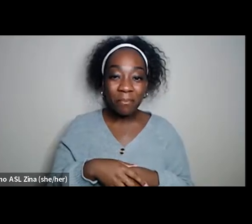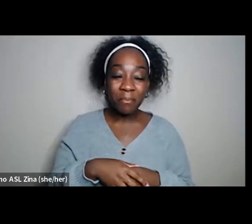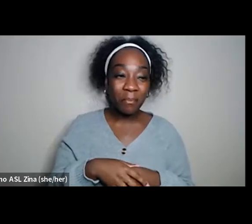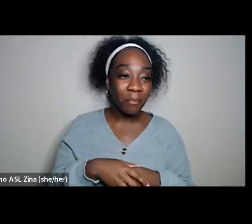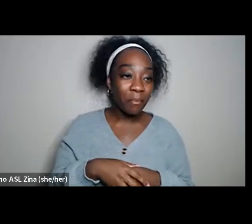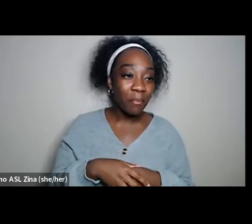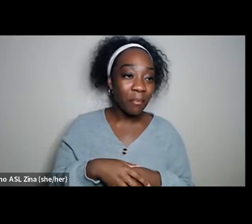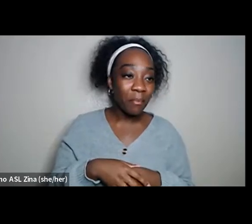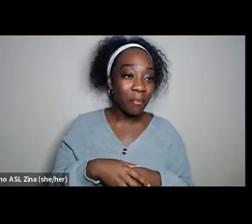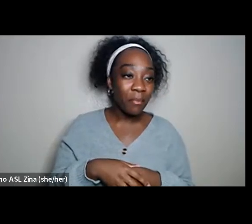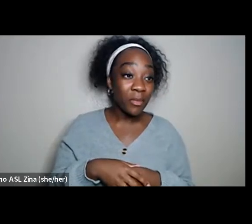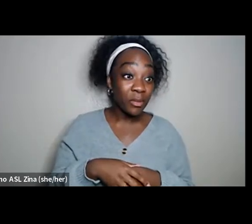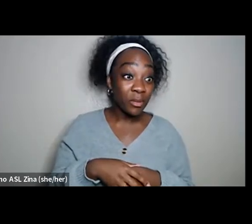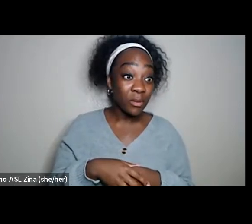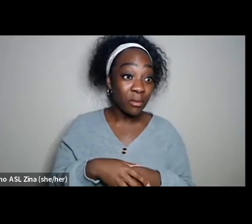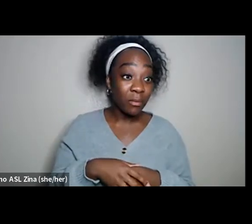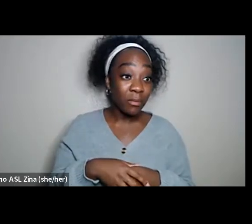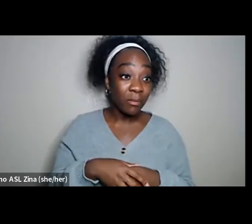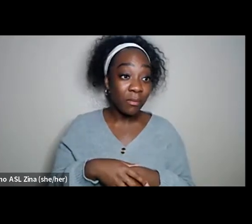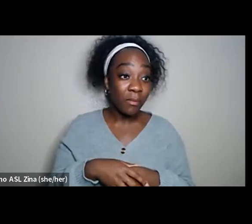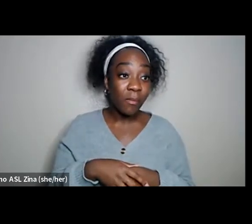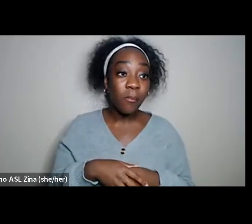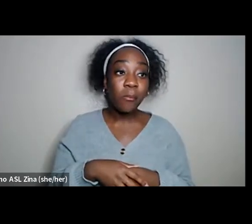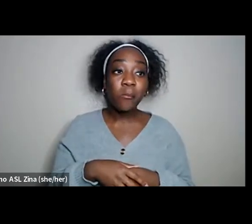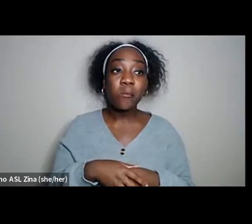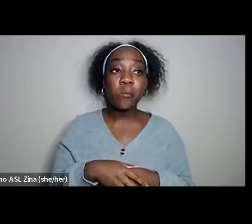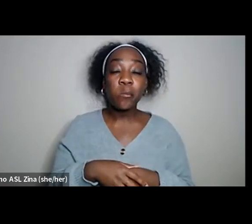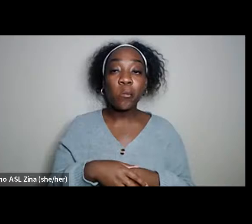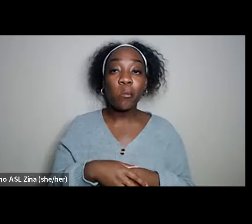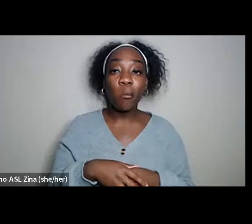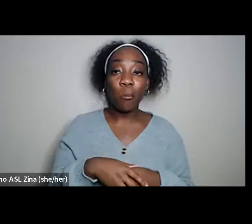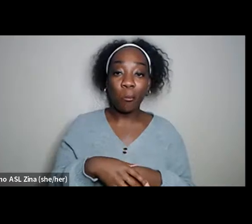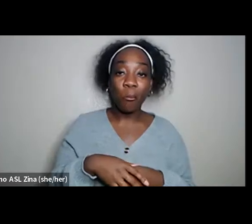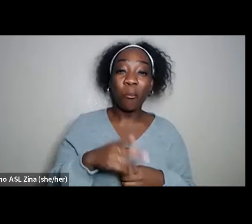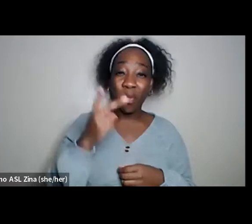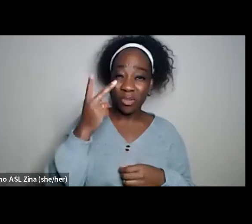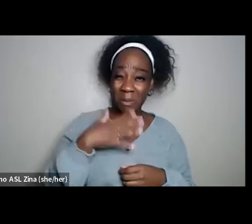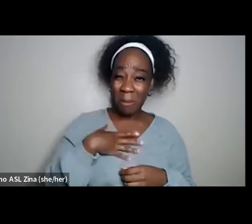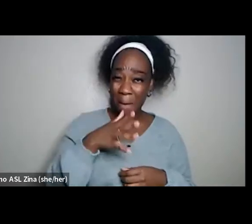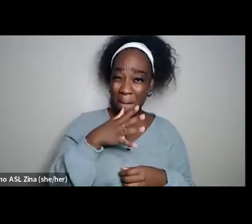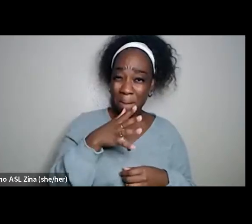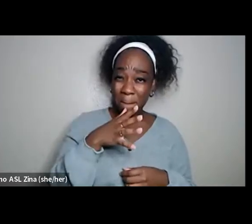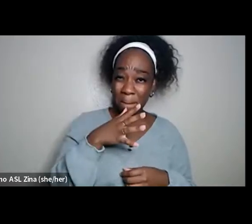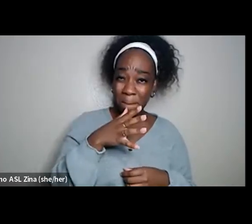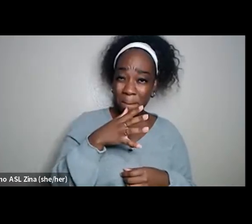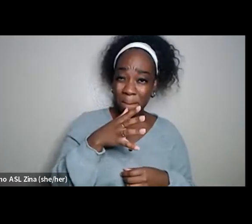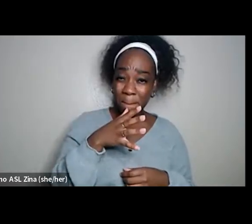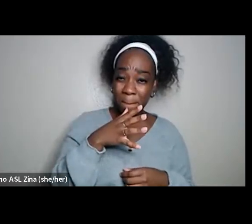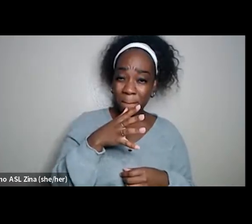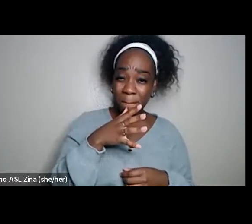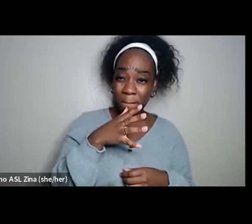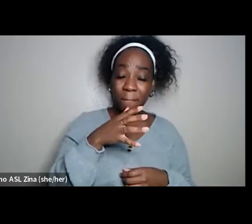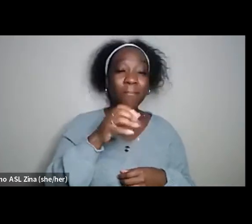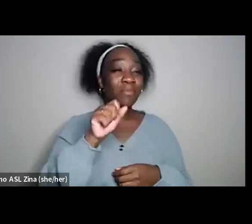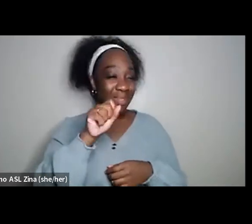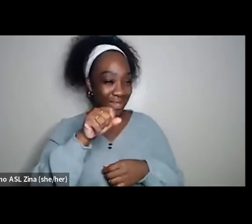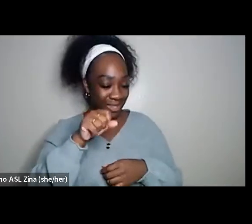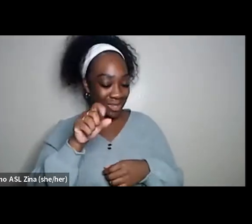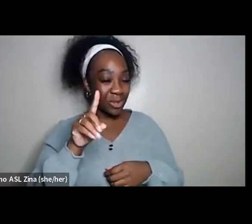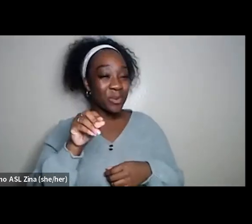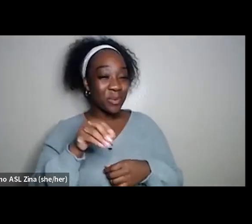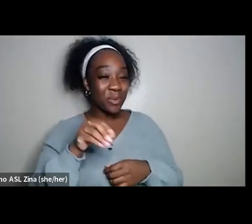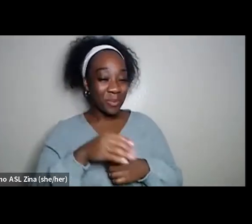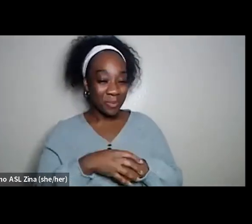I don't know. Hi, Melina. You see my mom? Yes, I do.